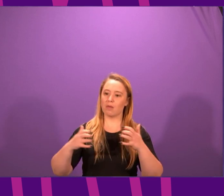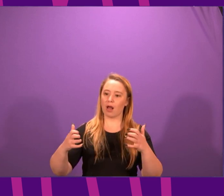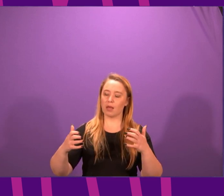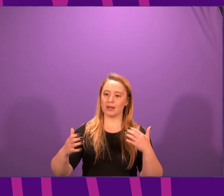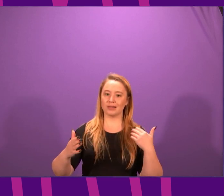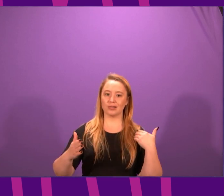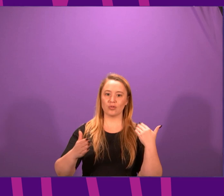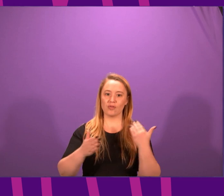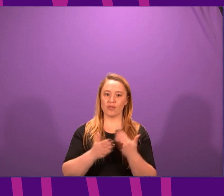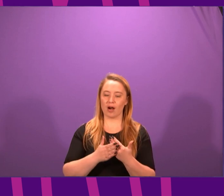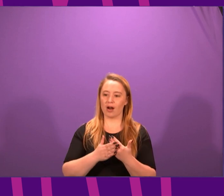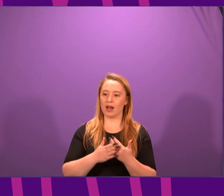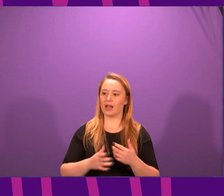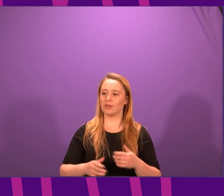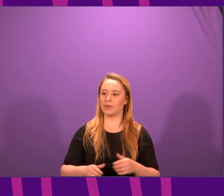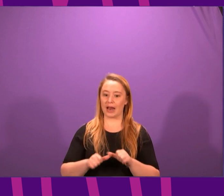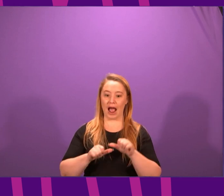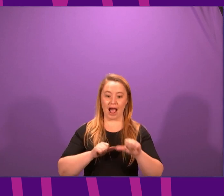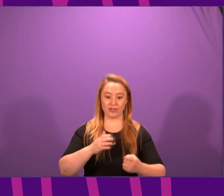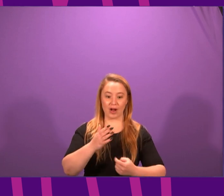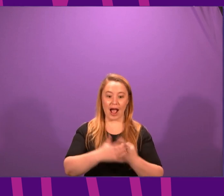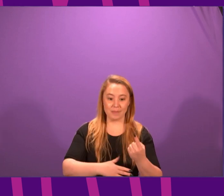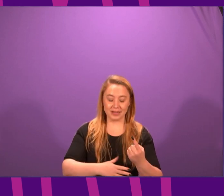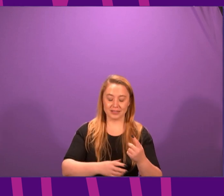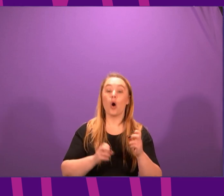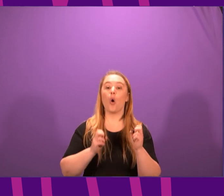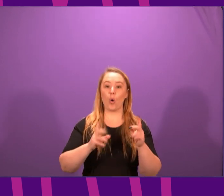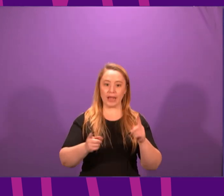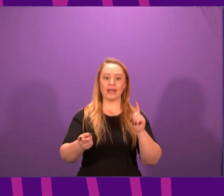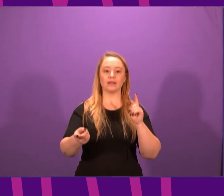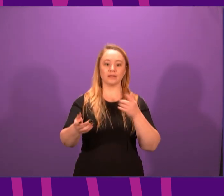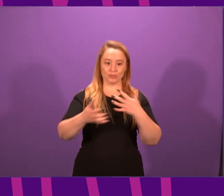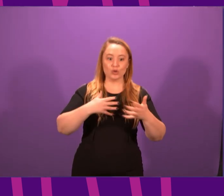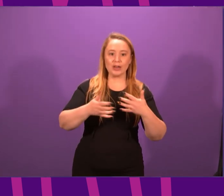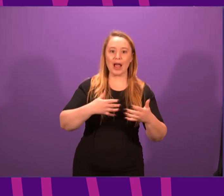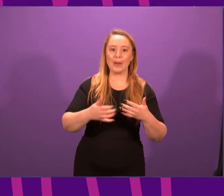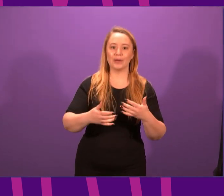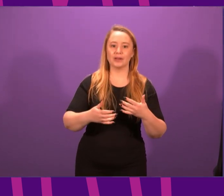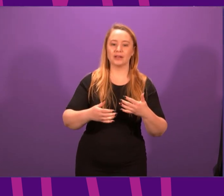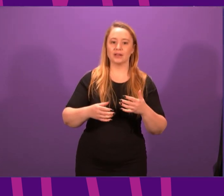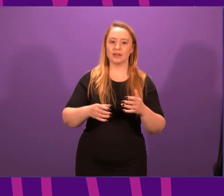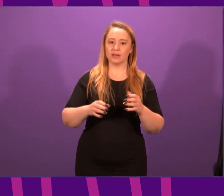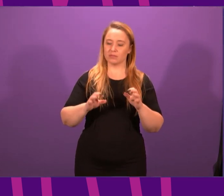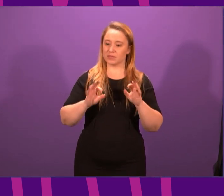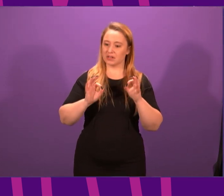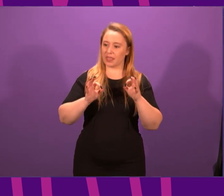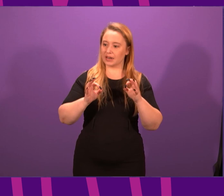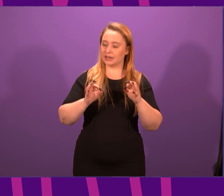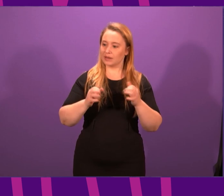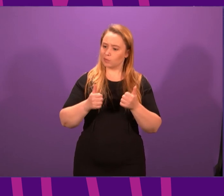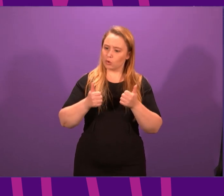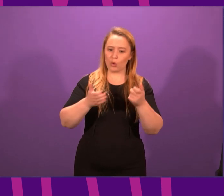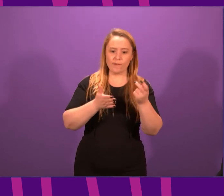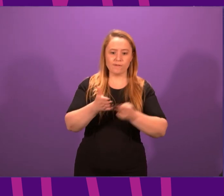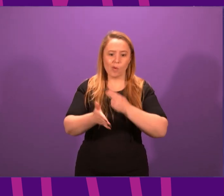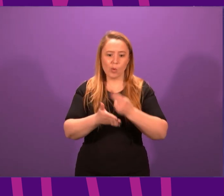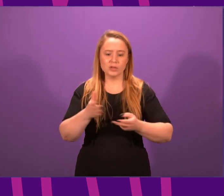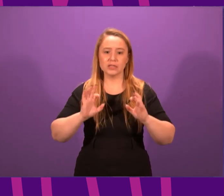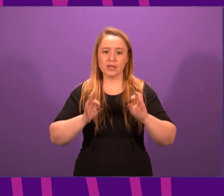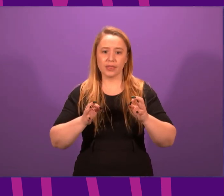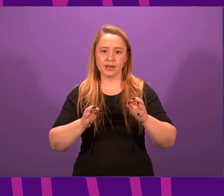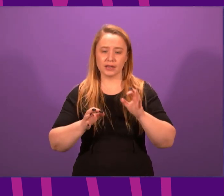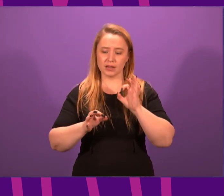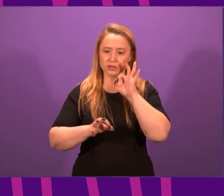after-the-event bystander when it comes to dealing with COVID-19. We've not had any meaningful votes. We've scrutinised some